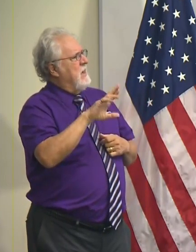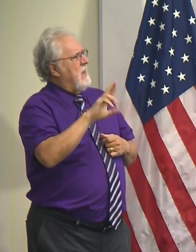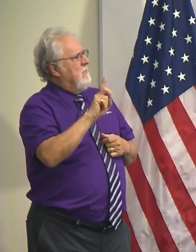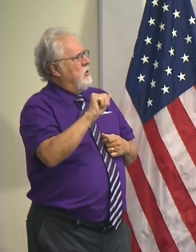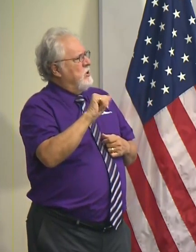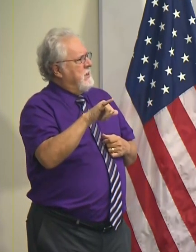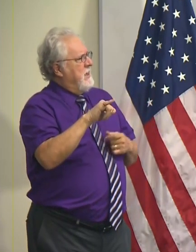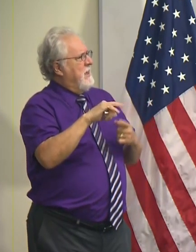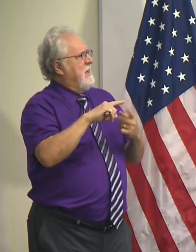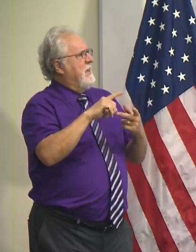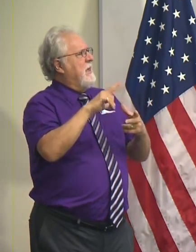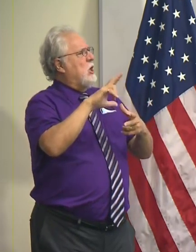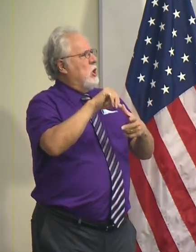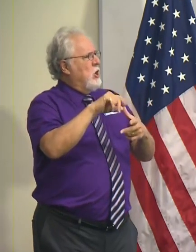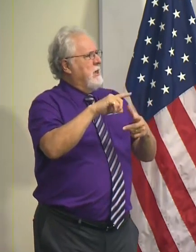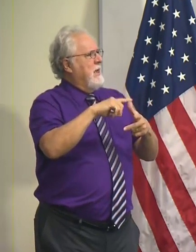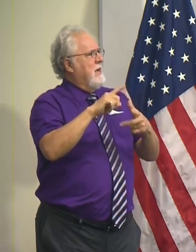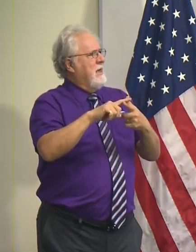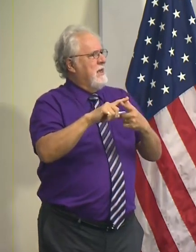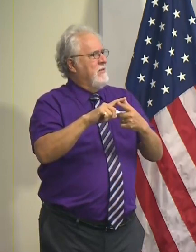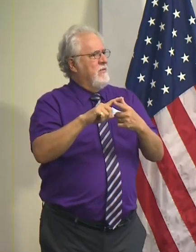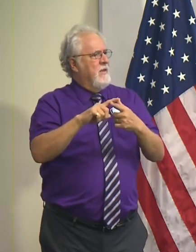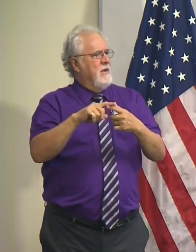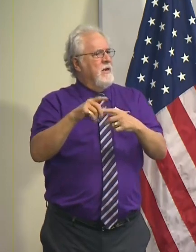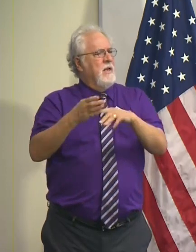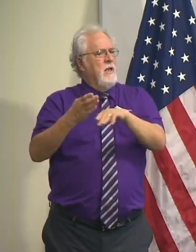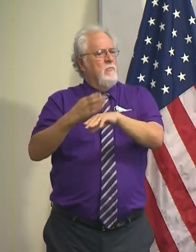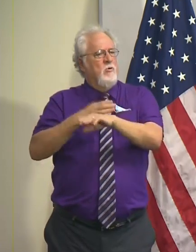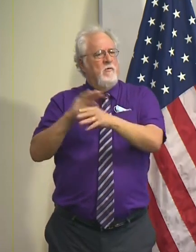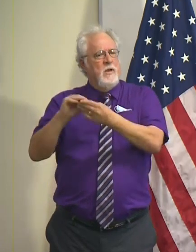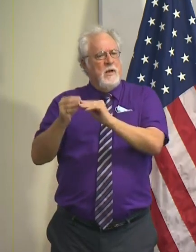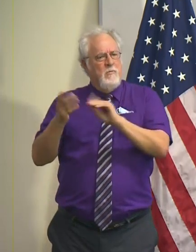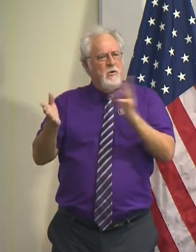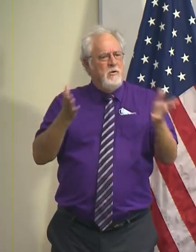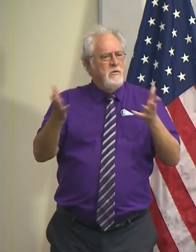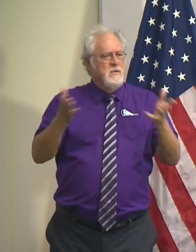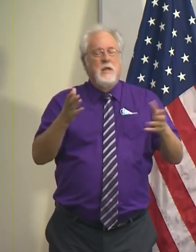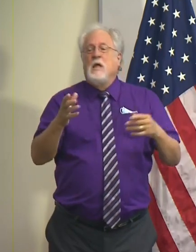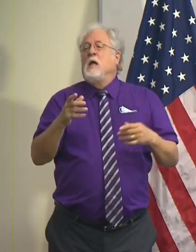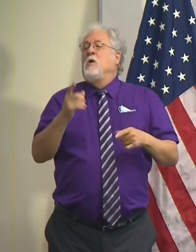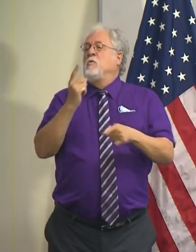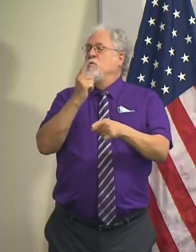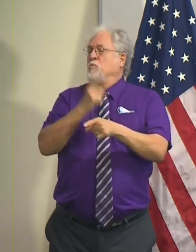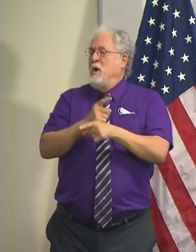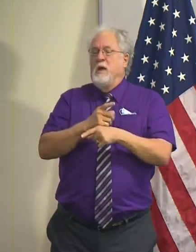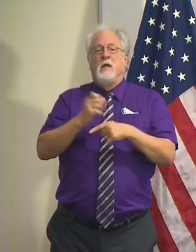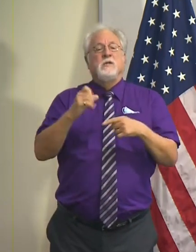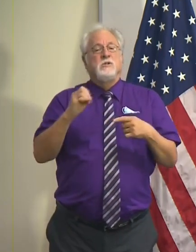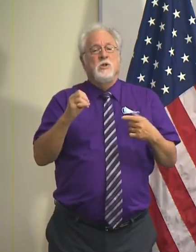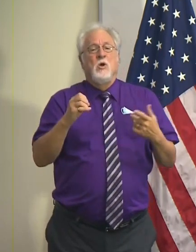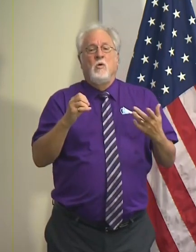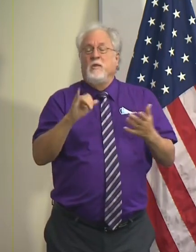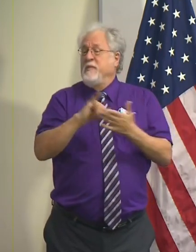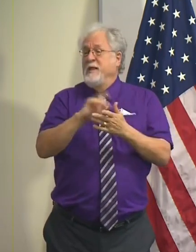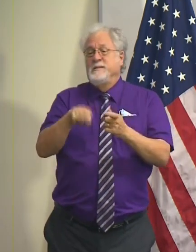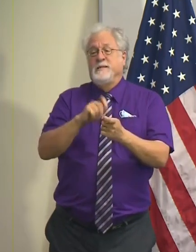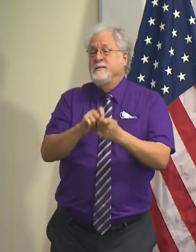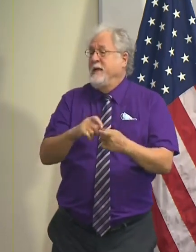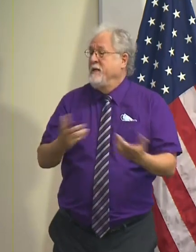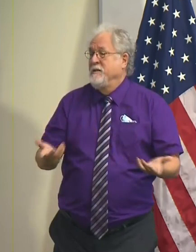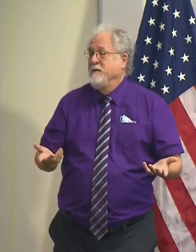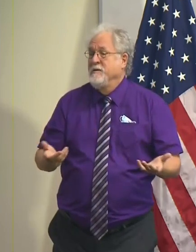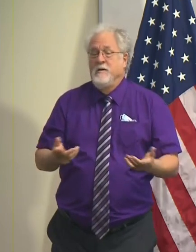impact on one hand, and you got improving numbers on the other hand, and you're trying to... Well, right, and so the fear, I mean, that's exactly what it